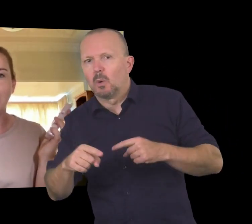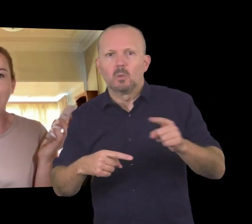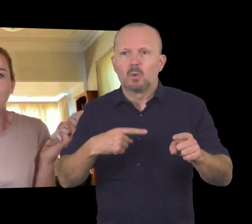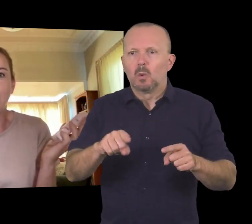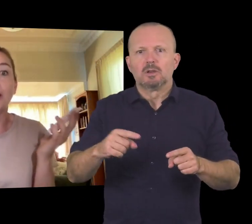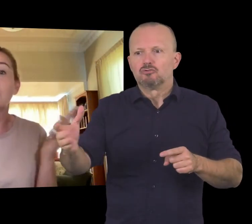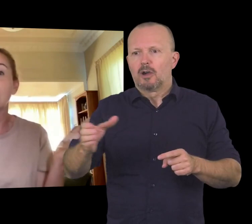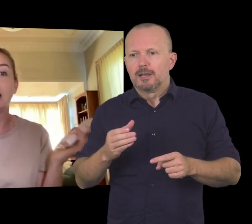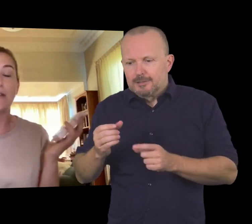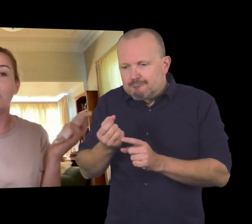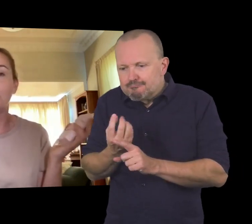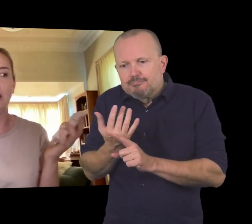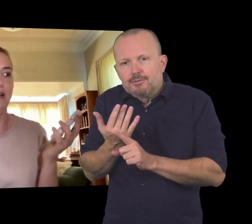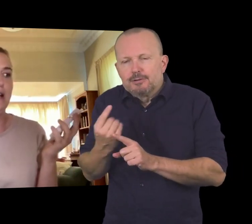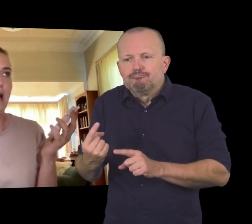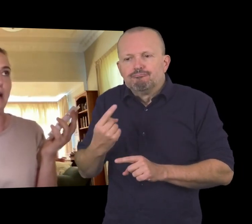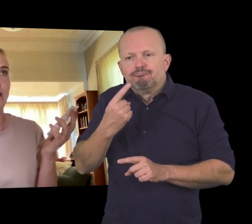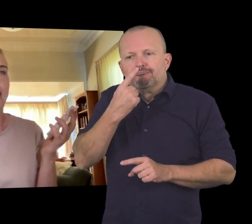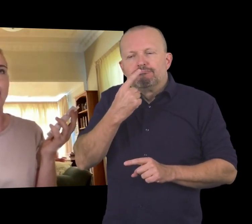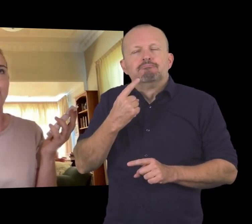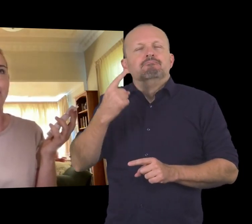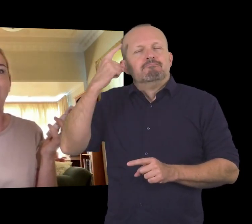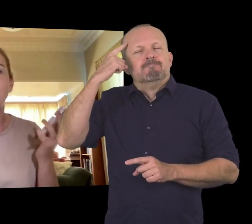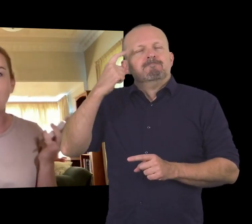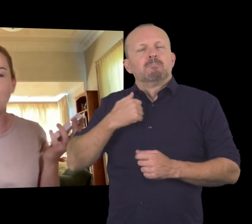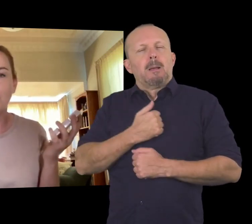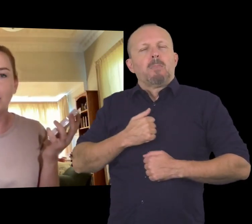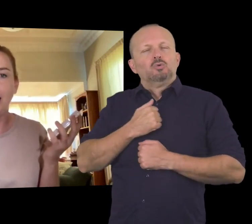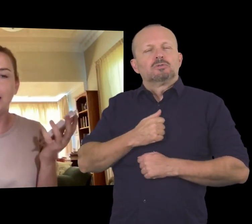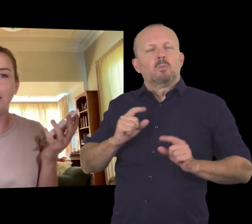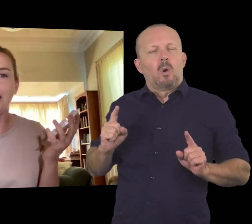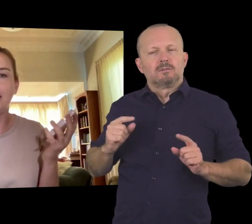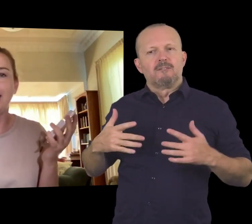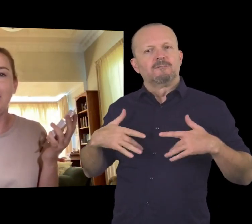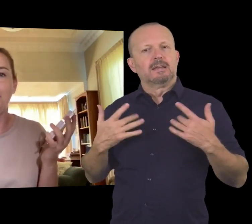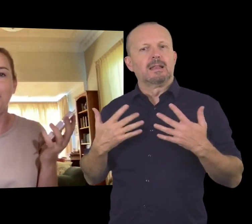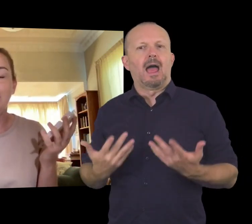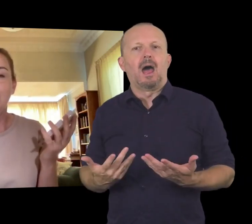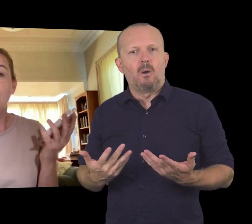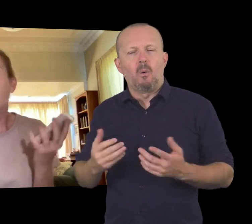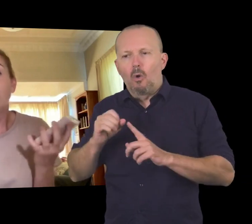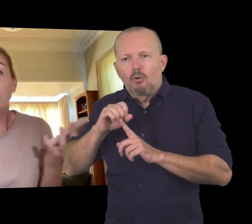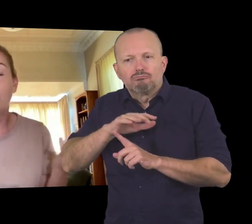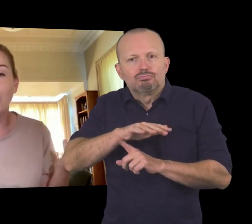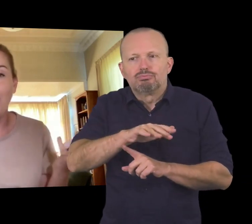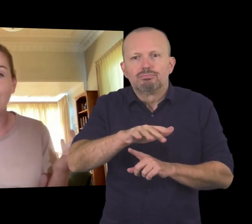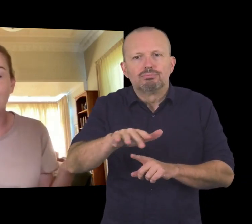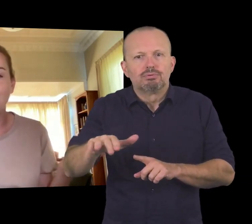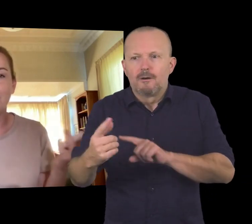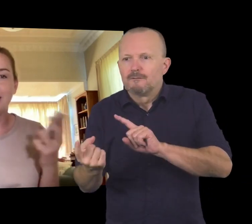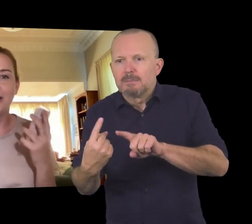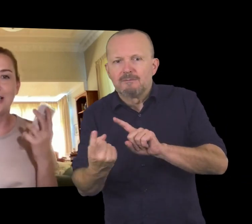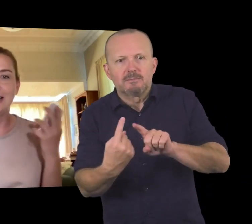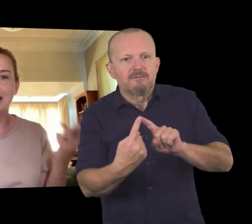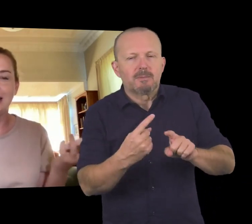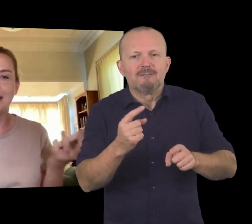what kind of emotions they evoke and how they make me feel, how they make people feel when we go out and do